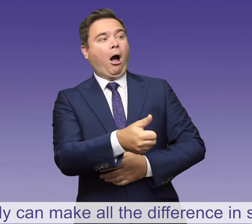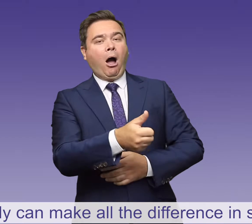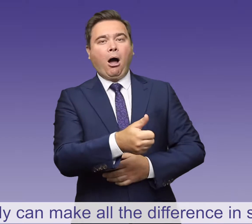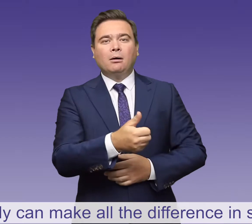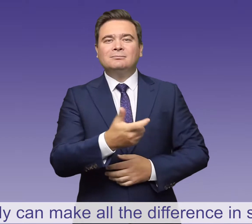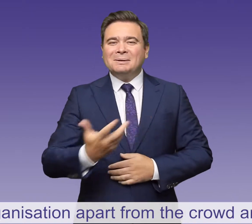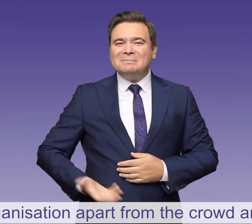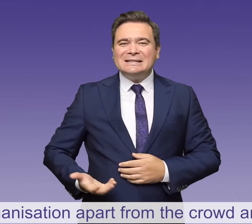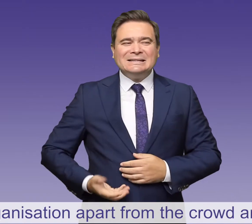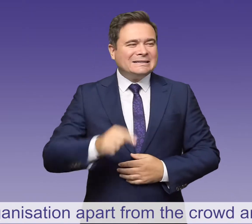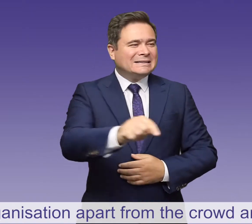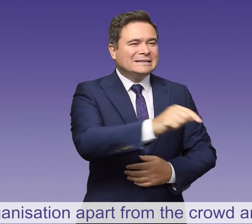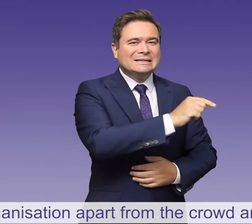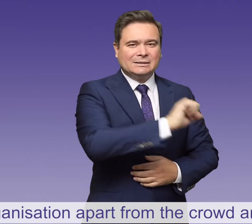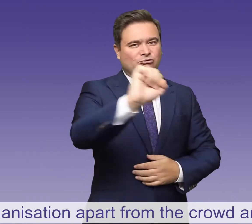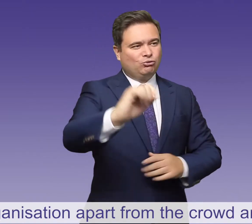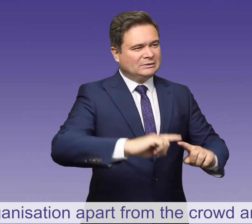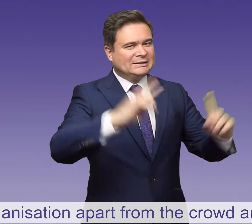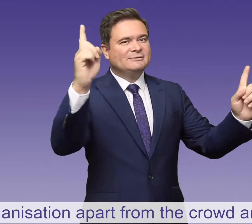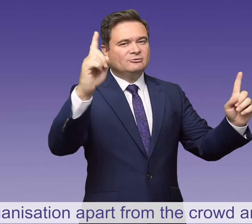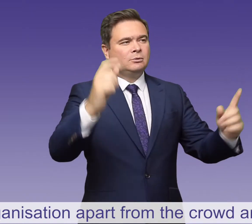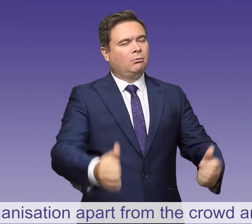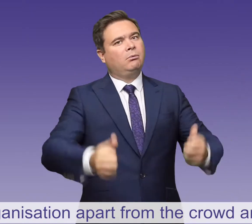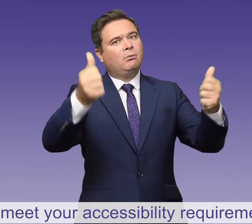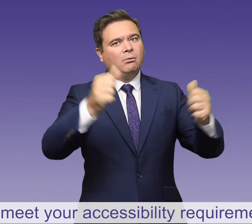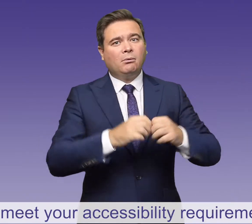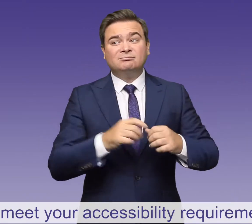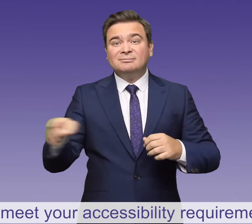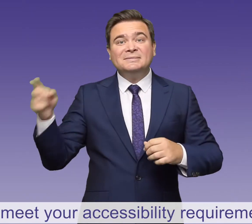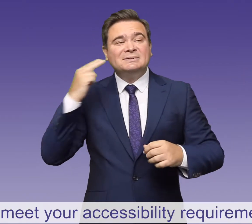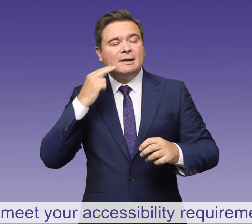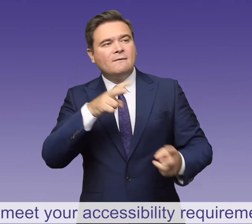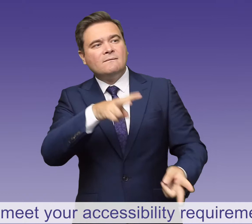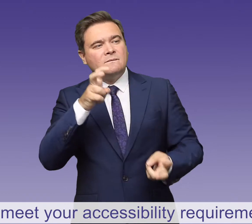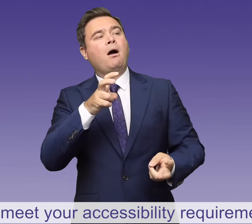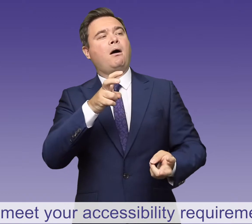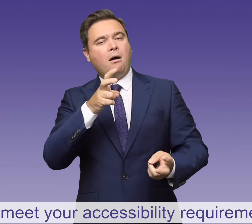your organisation apart from the crowd and helping to meet your accessibility requirements.